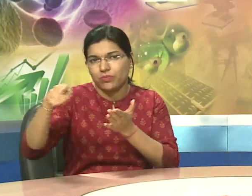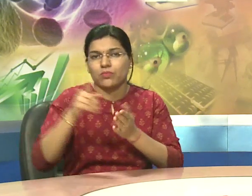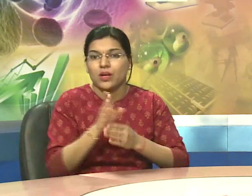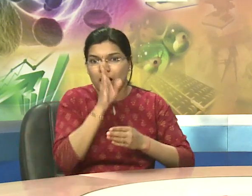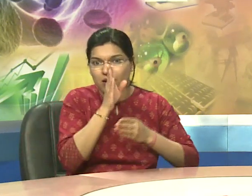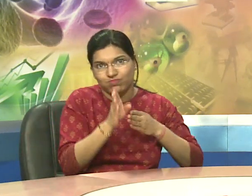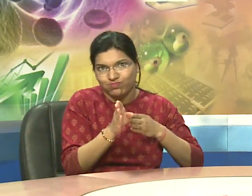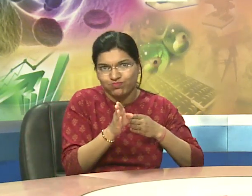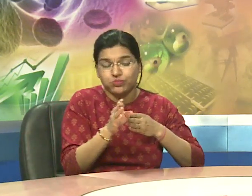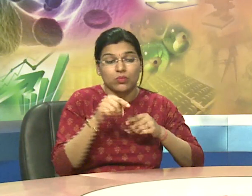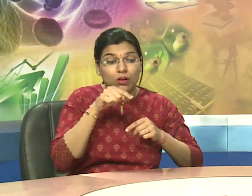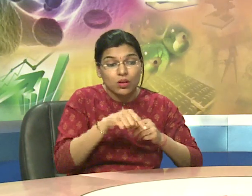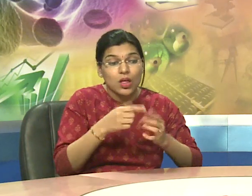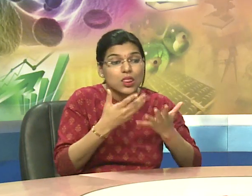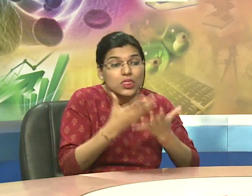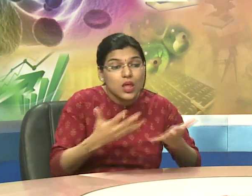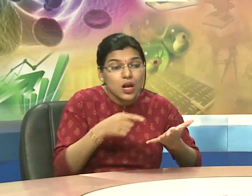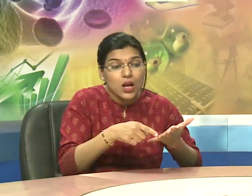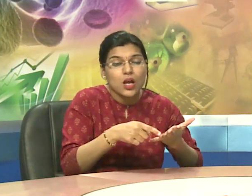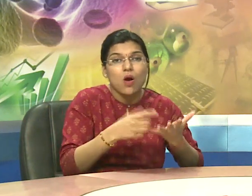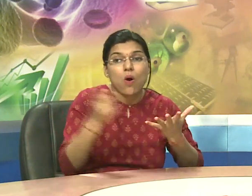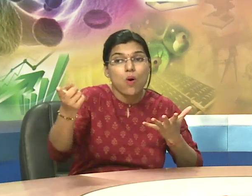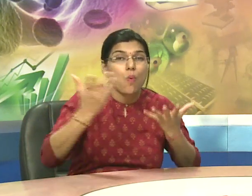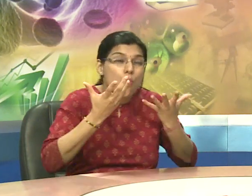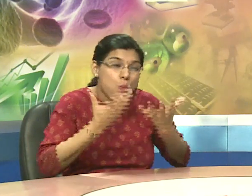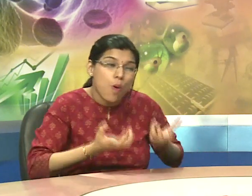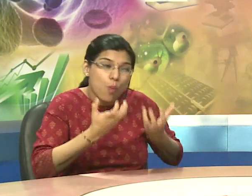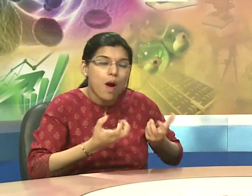store our different heavy products or things.